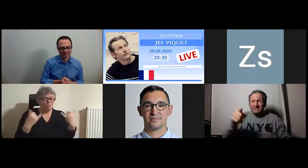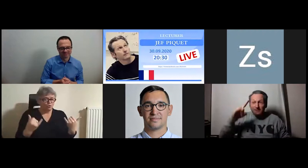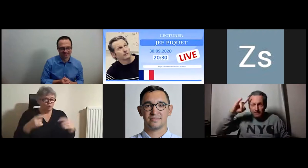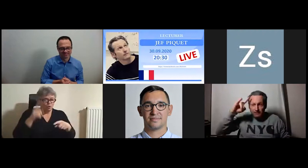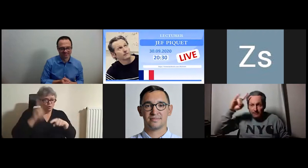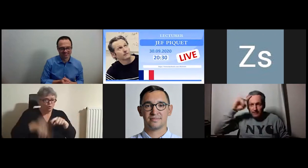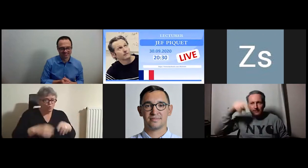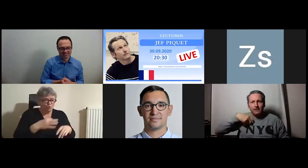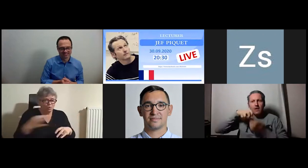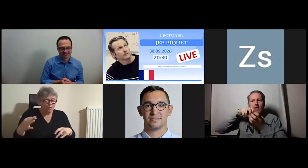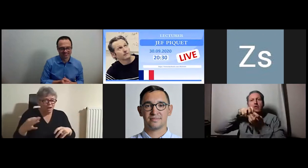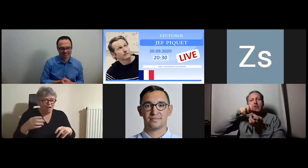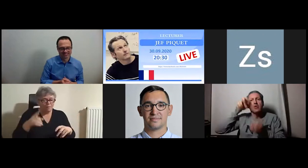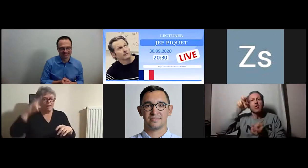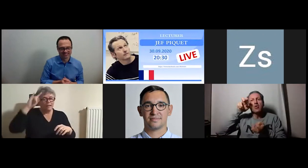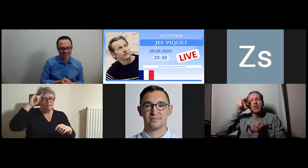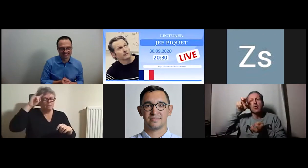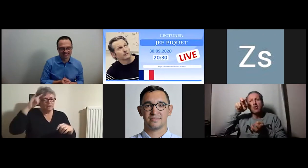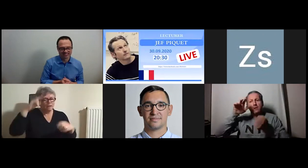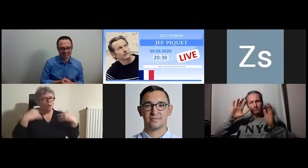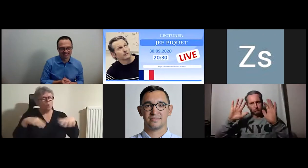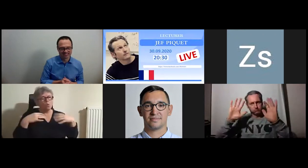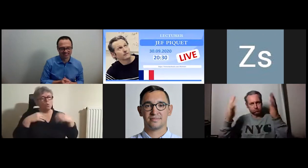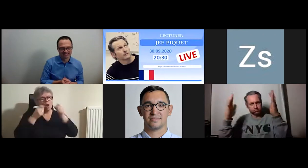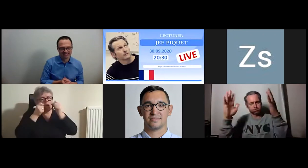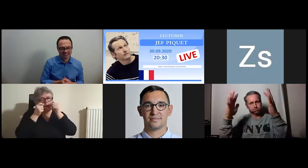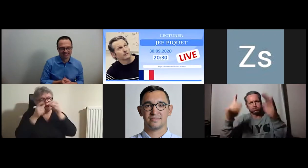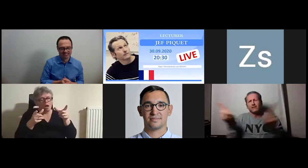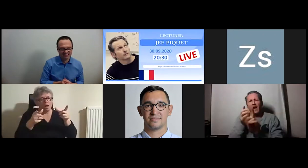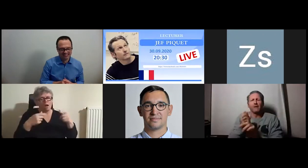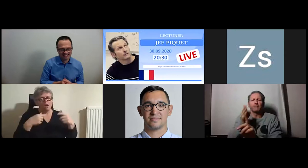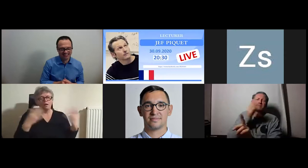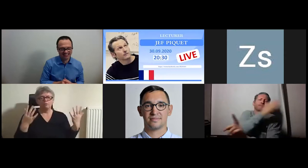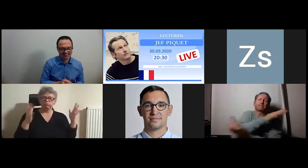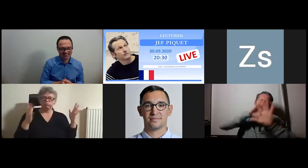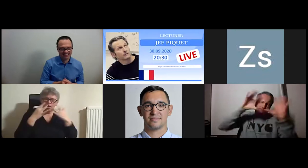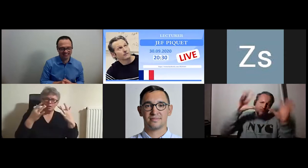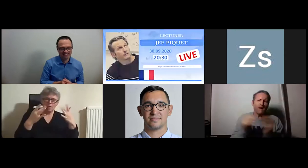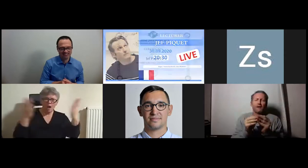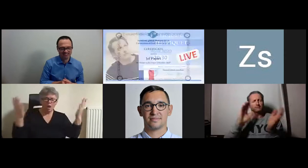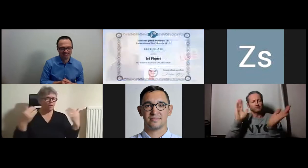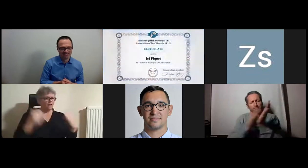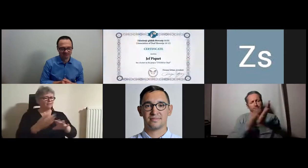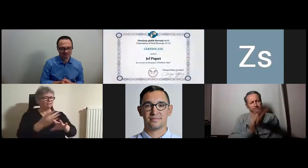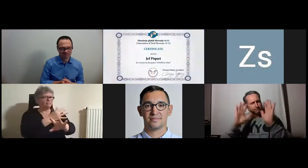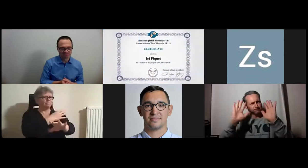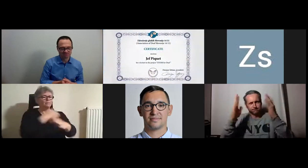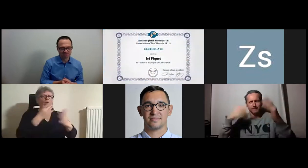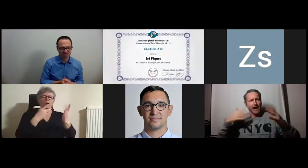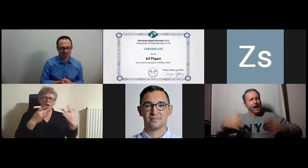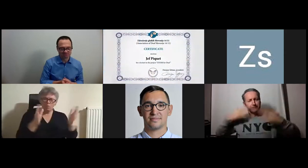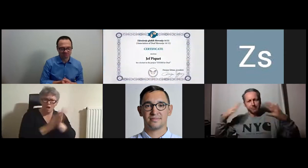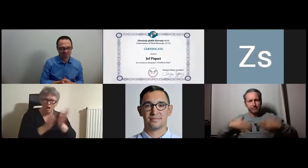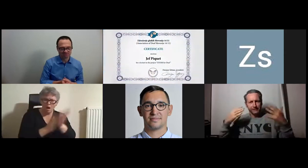so impressed. This is the last one with Miha. I was just floored, really impressive. Just like all of the